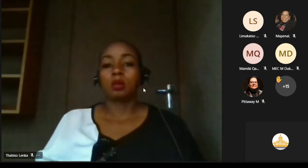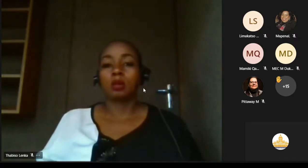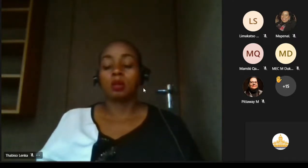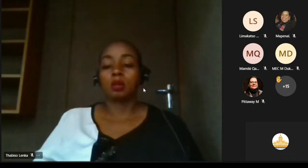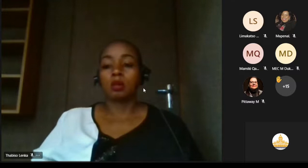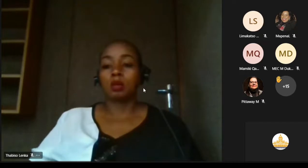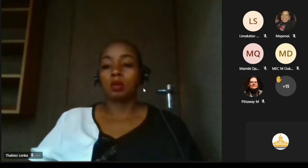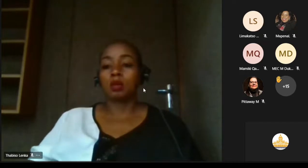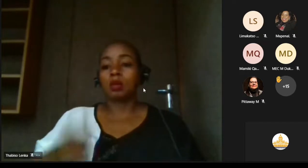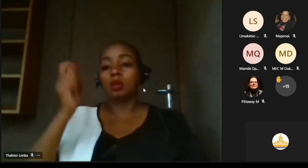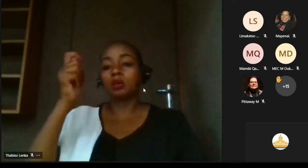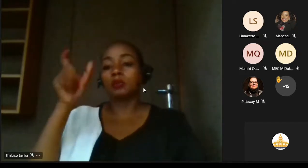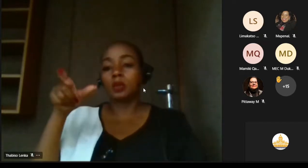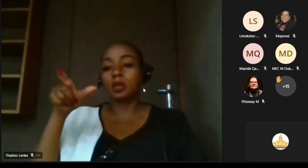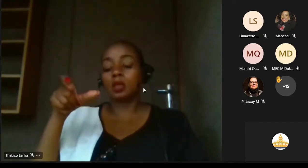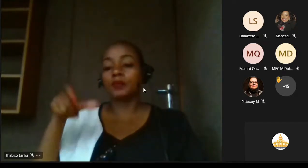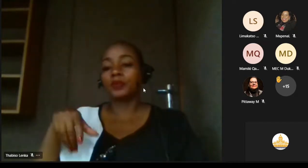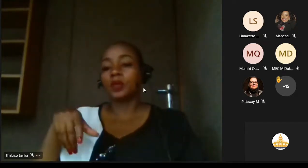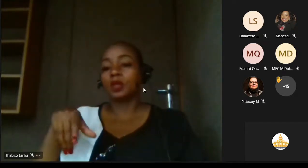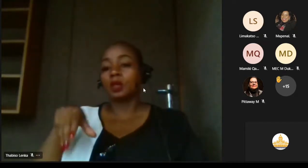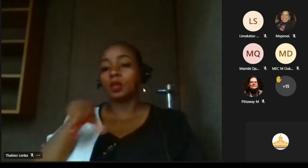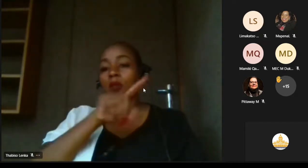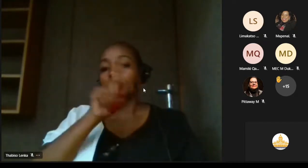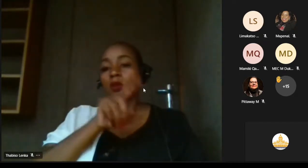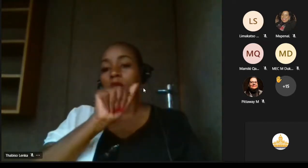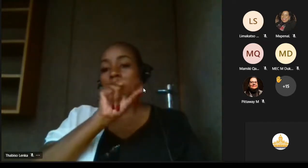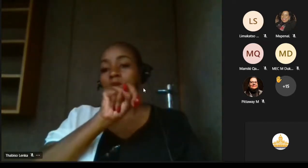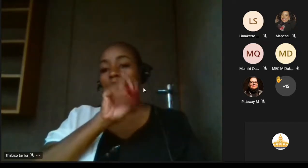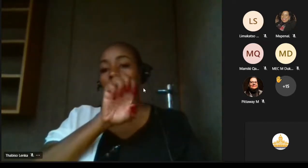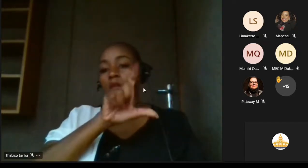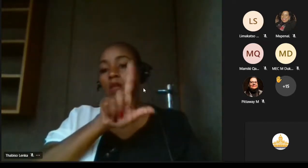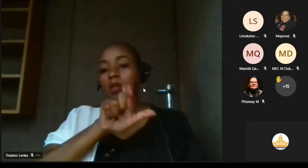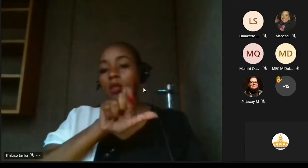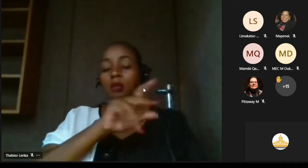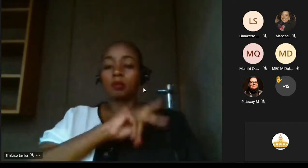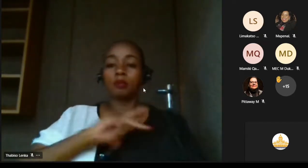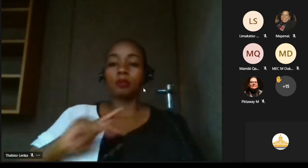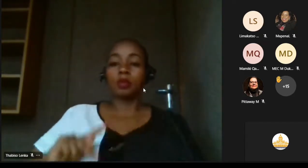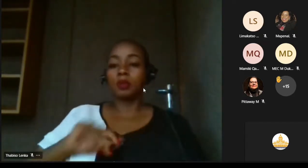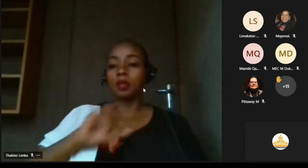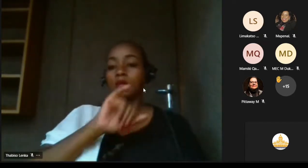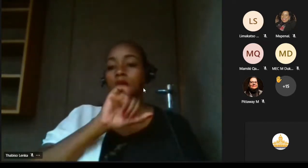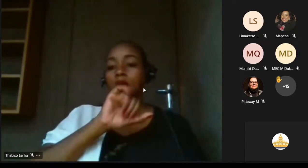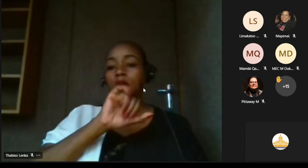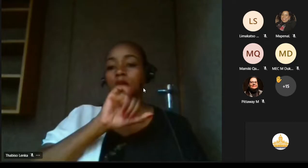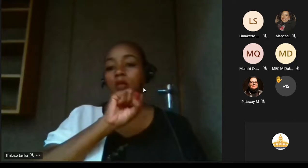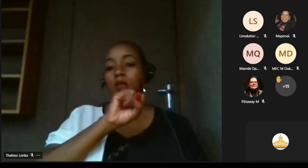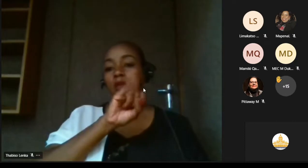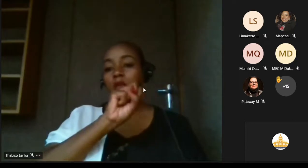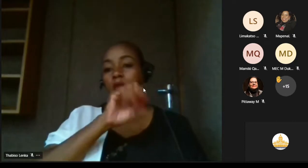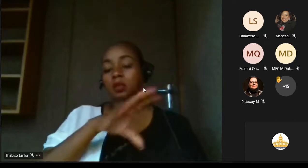Honourable Speaker, Mayor Zanele Sifuba, Honourable Premier Masisi Ntombela, members of the Executive Council